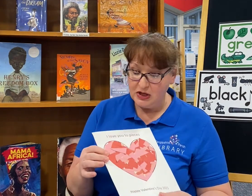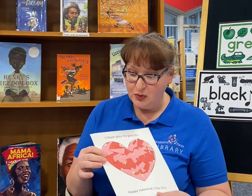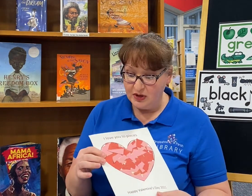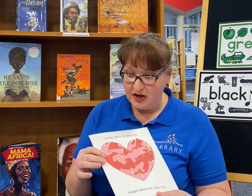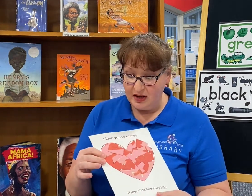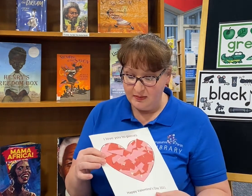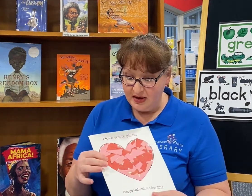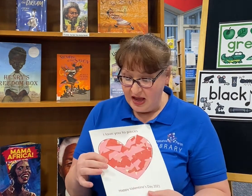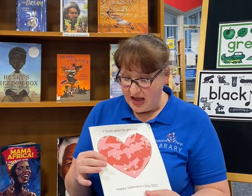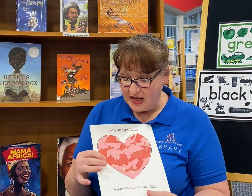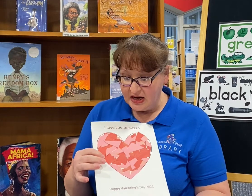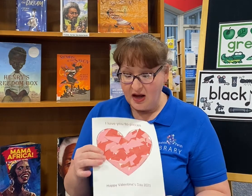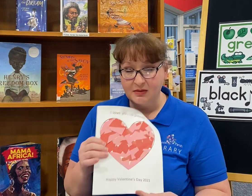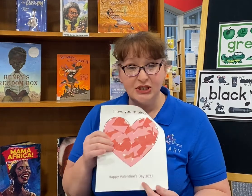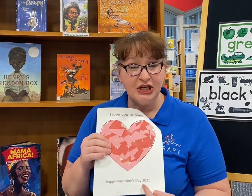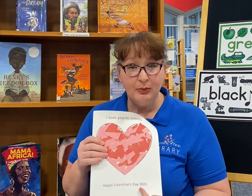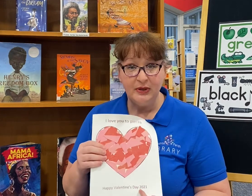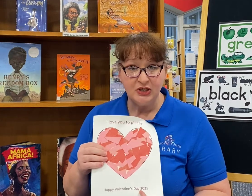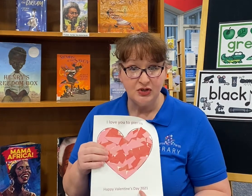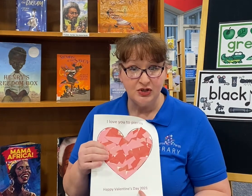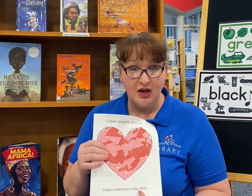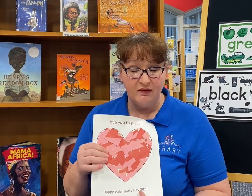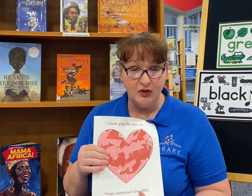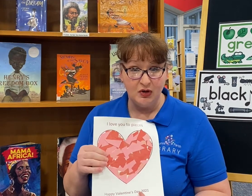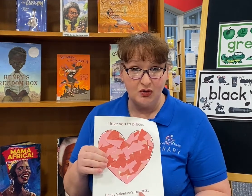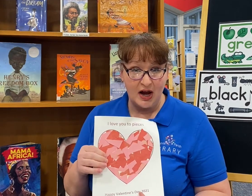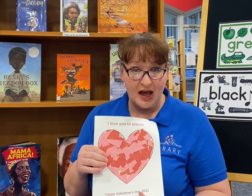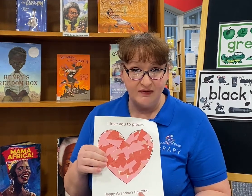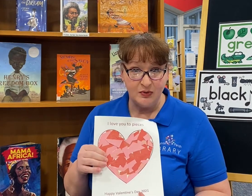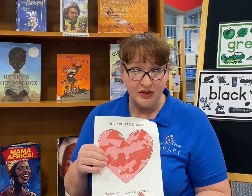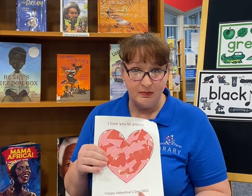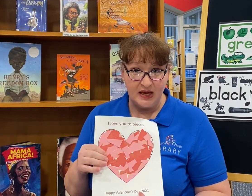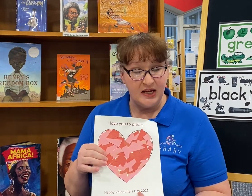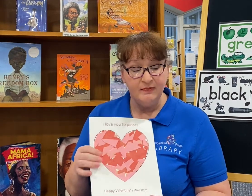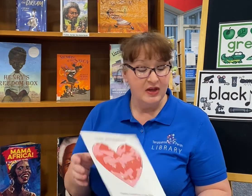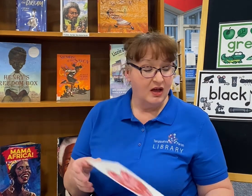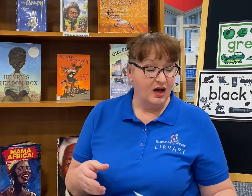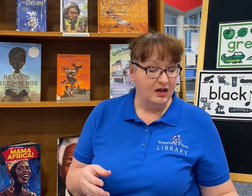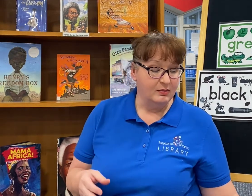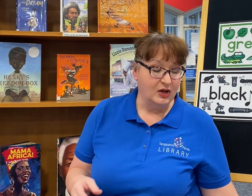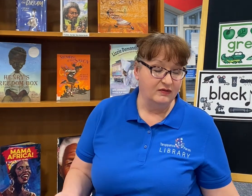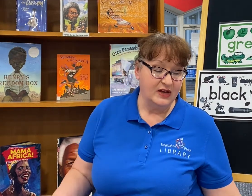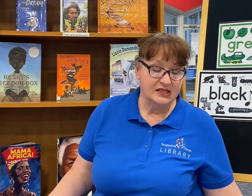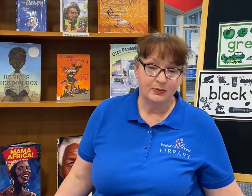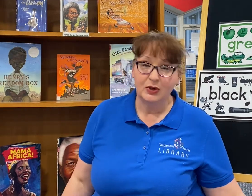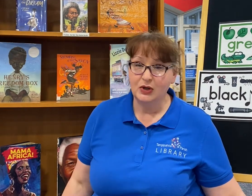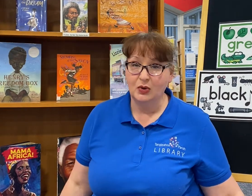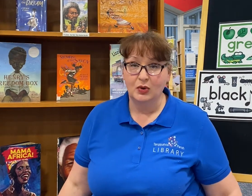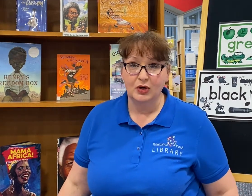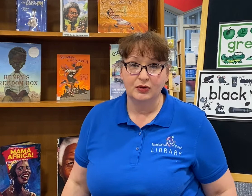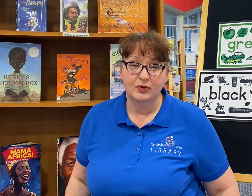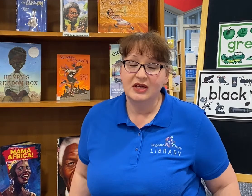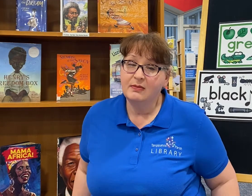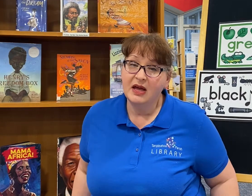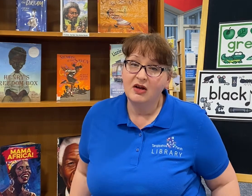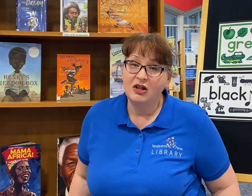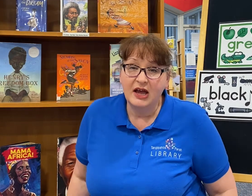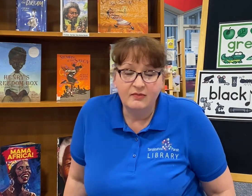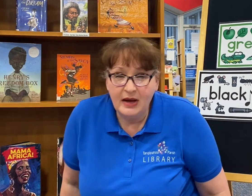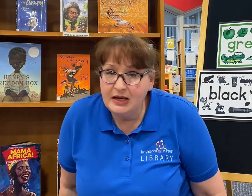will come and share pictures of your craft with me on Facebook or through email. My email